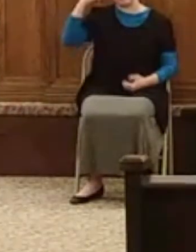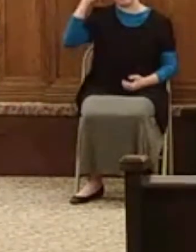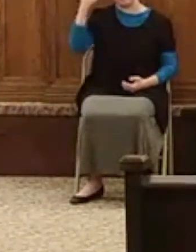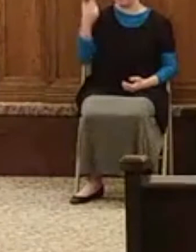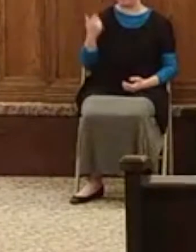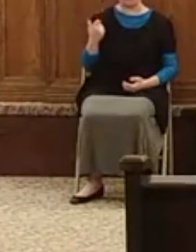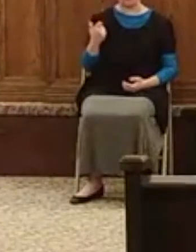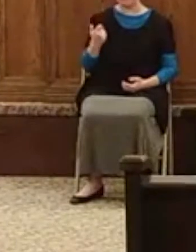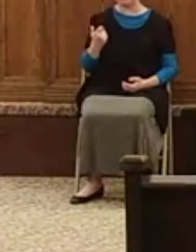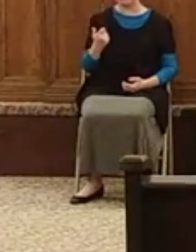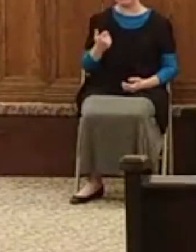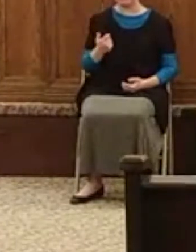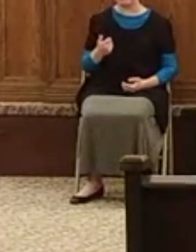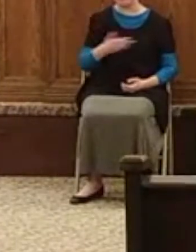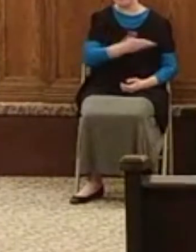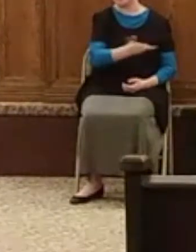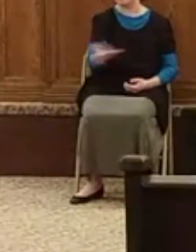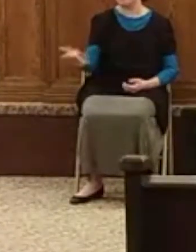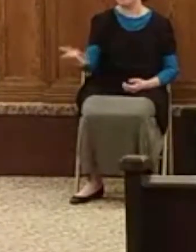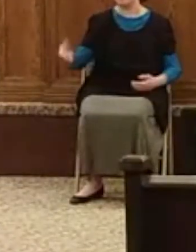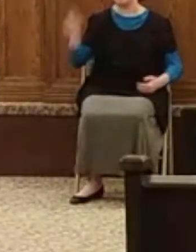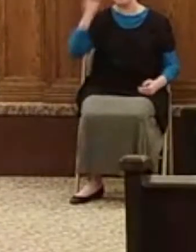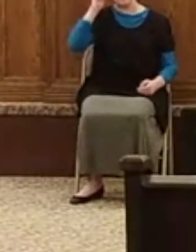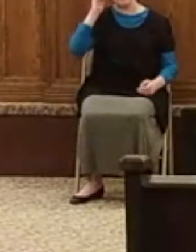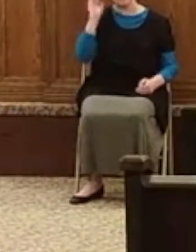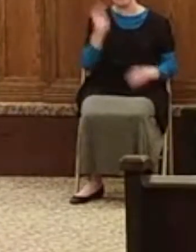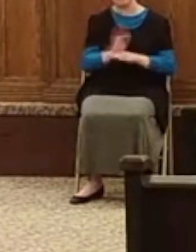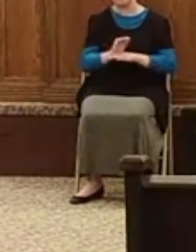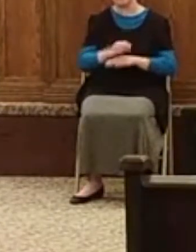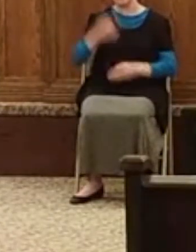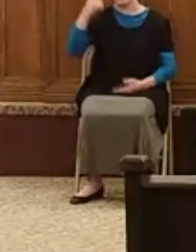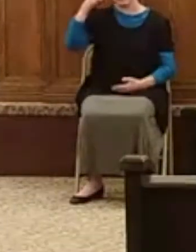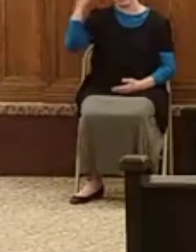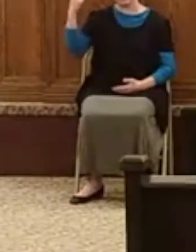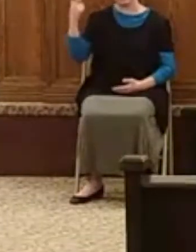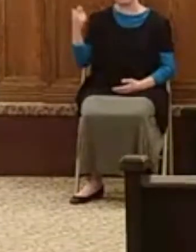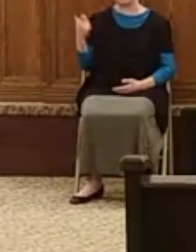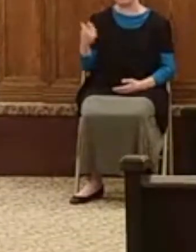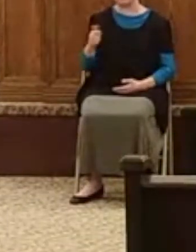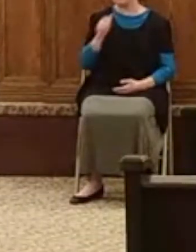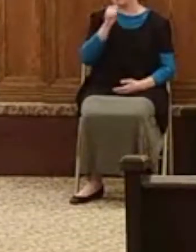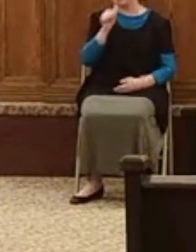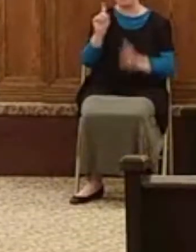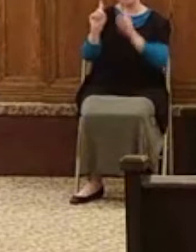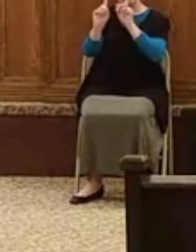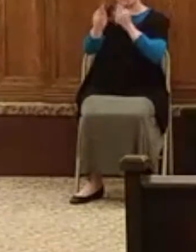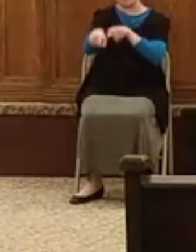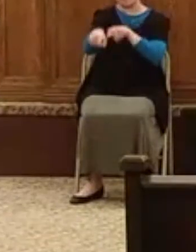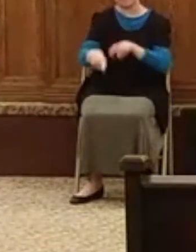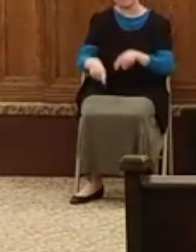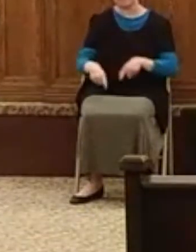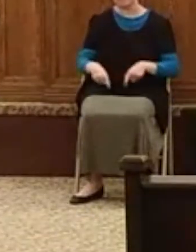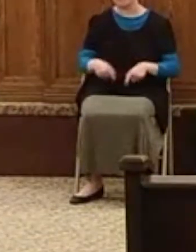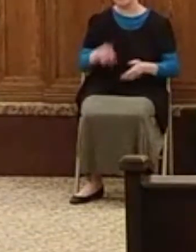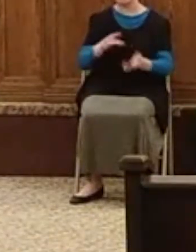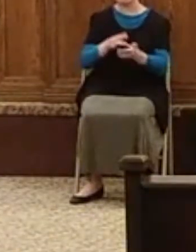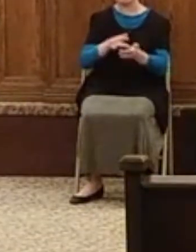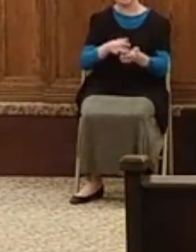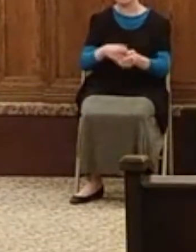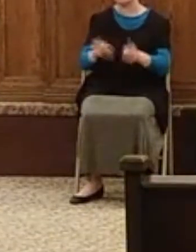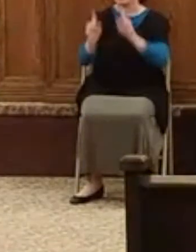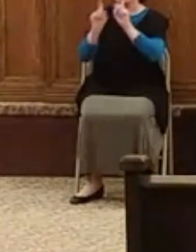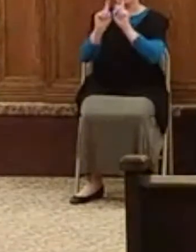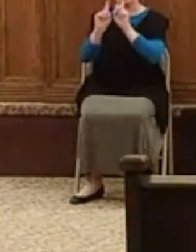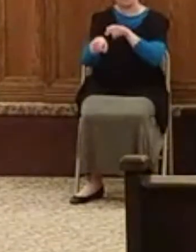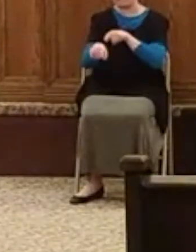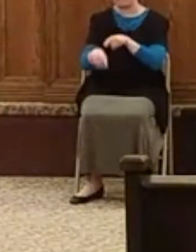commit suicide. Is anybody hearing me tonight? Suicide is not the answer. Drugs